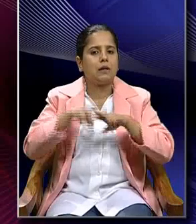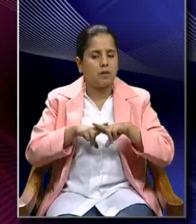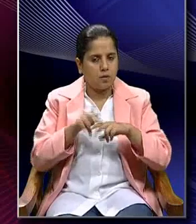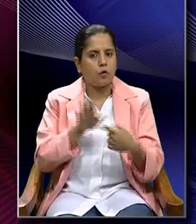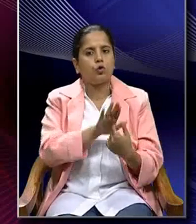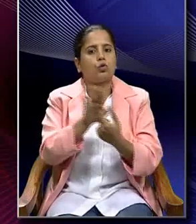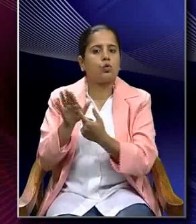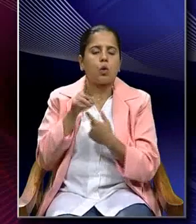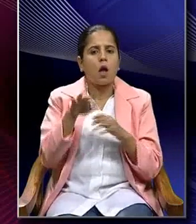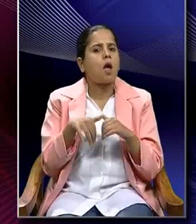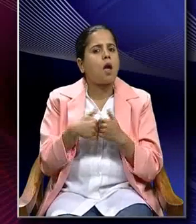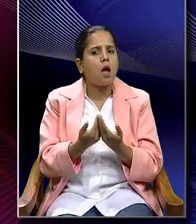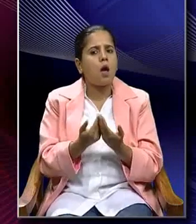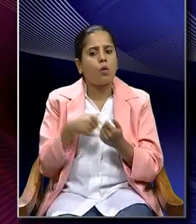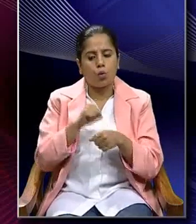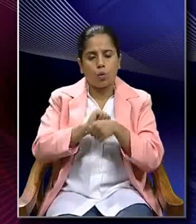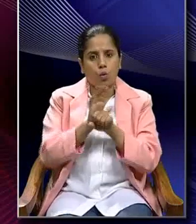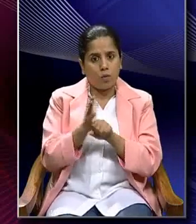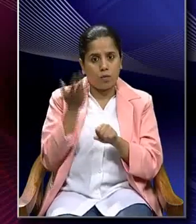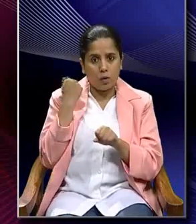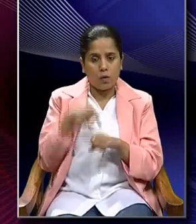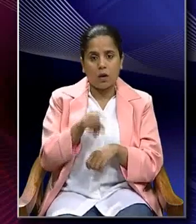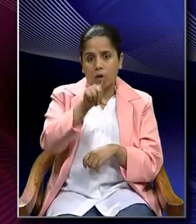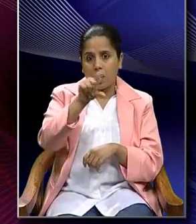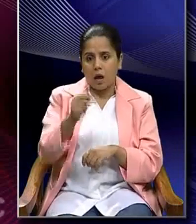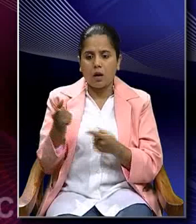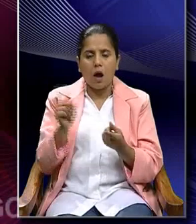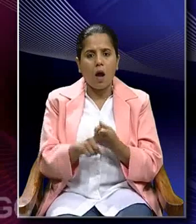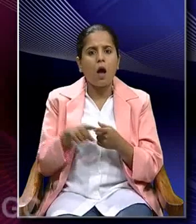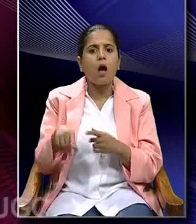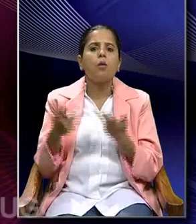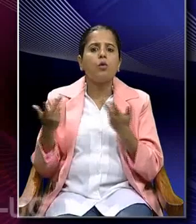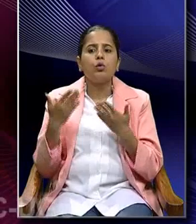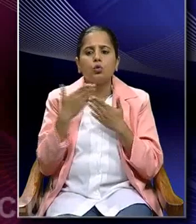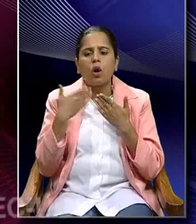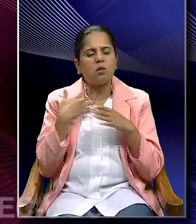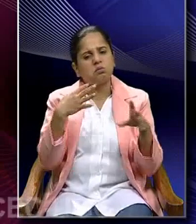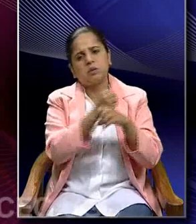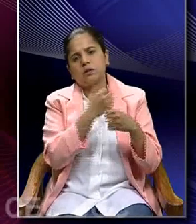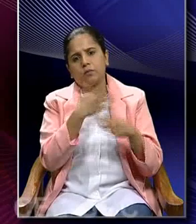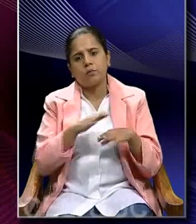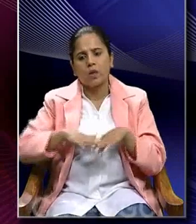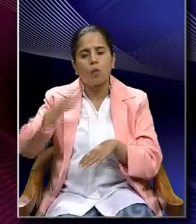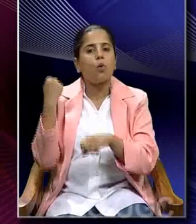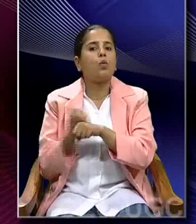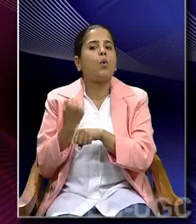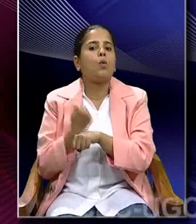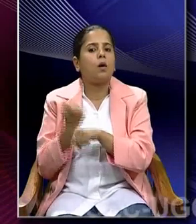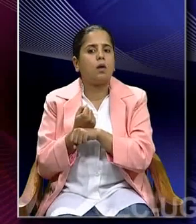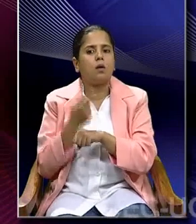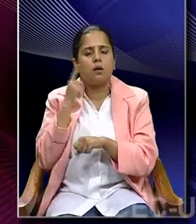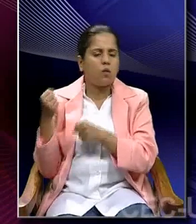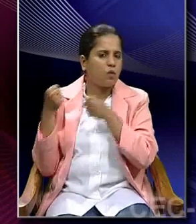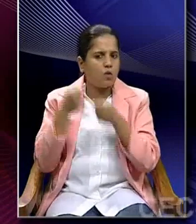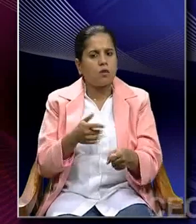you how the COVID-19 led to missing school and the rise of work and compelled